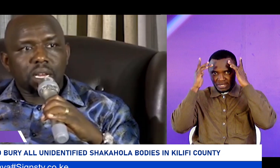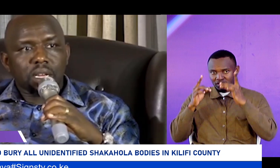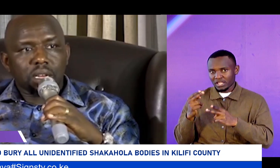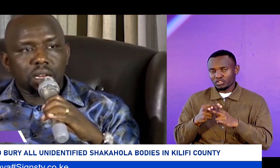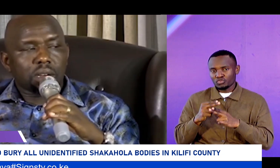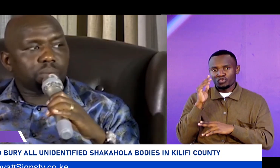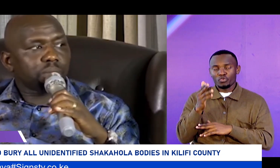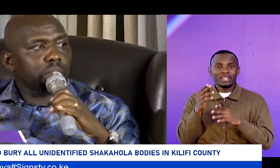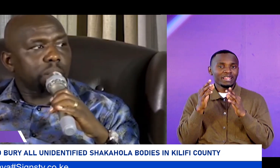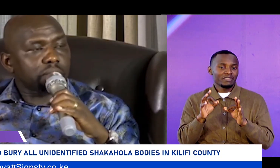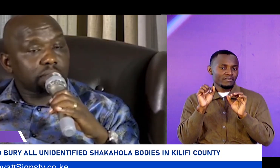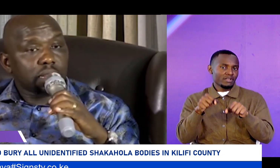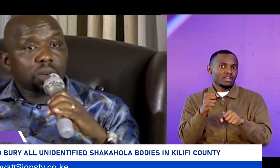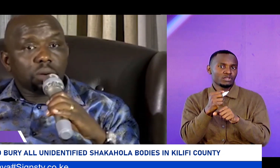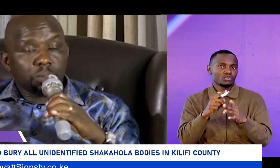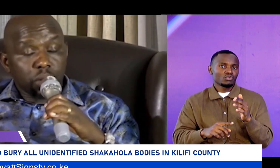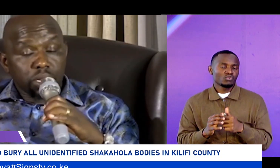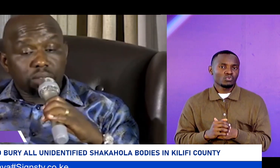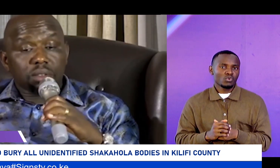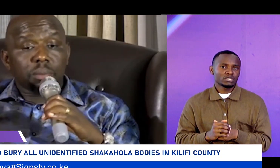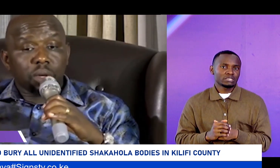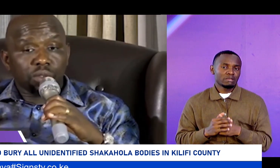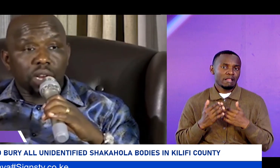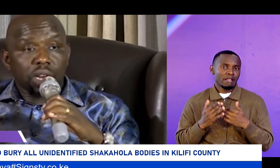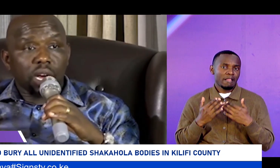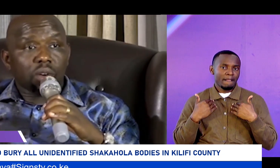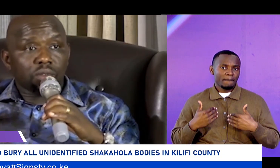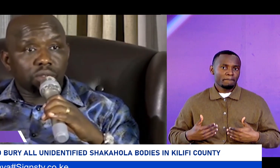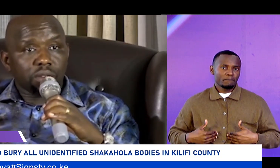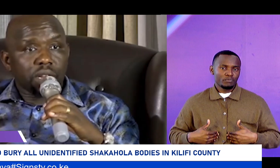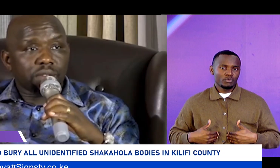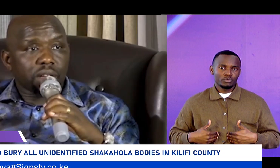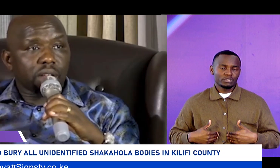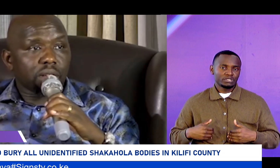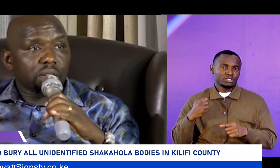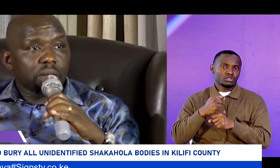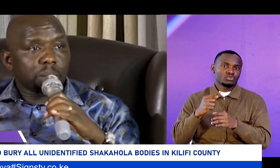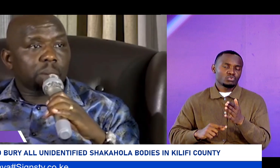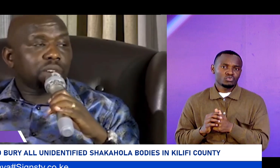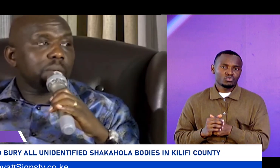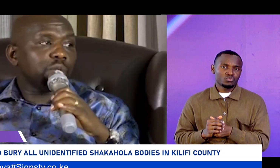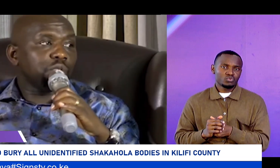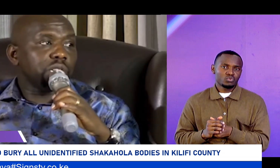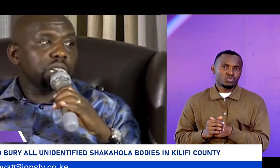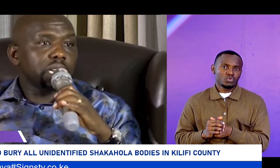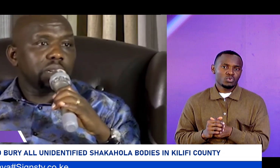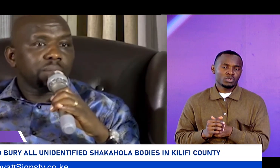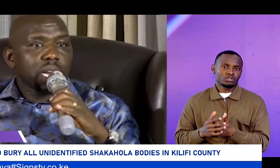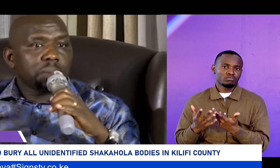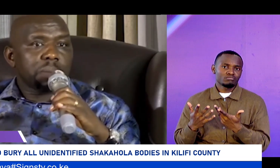remaining parts or bodies because of lack of any further people have come out for DNA, and maybe